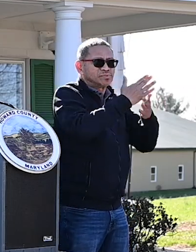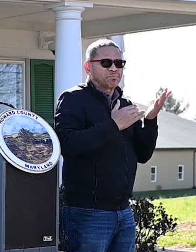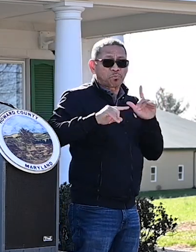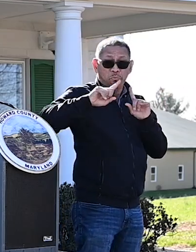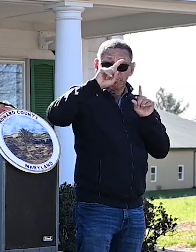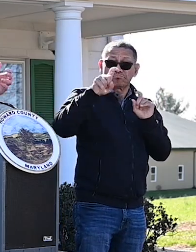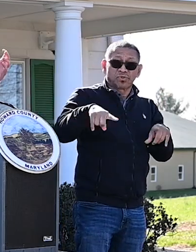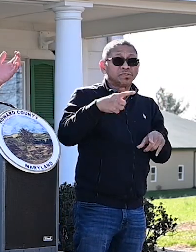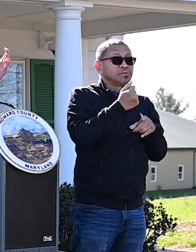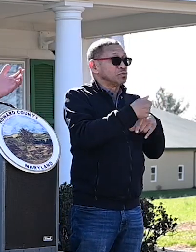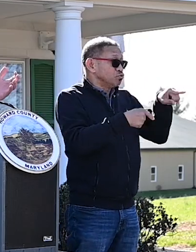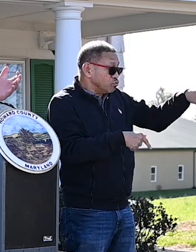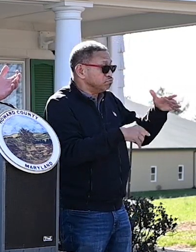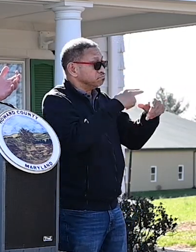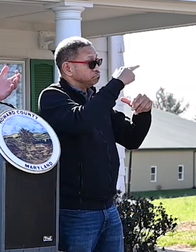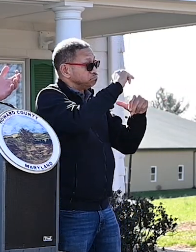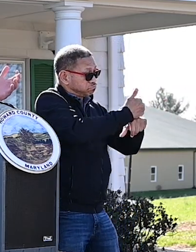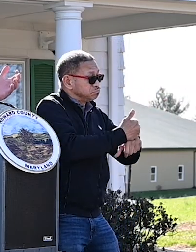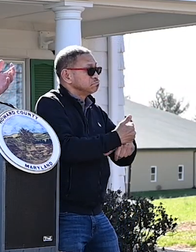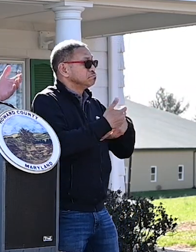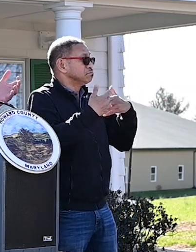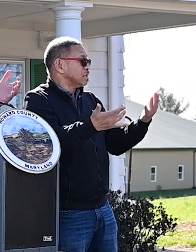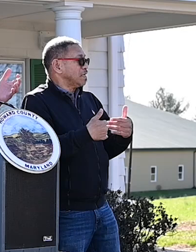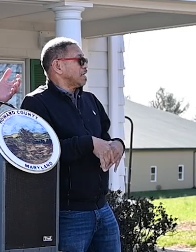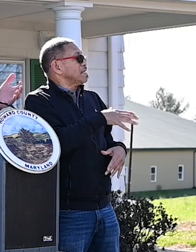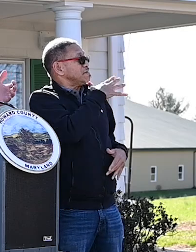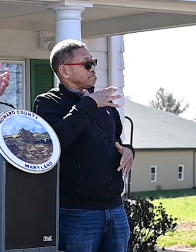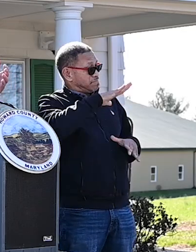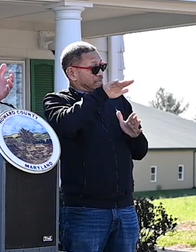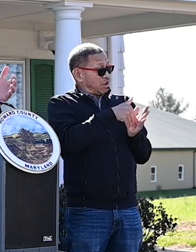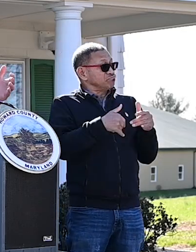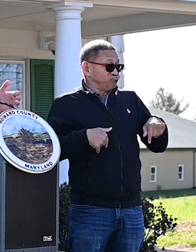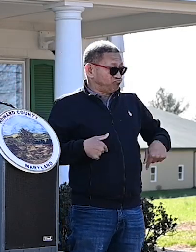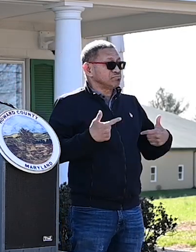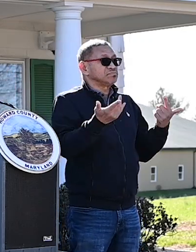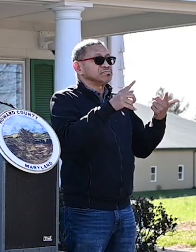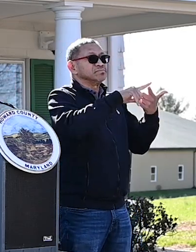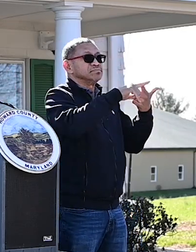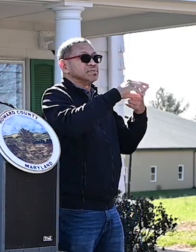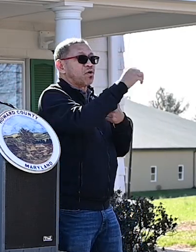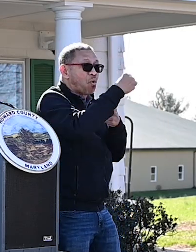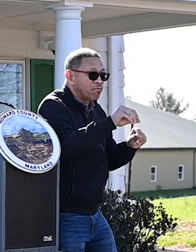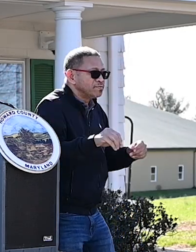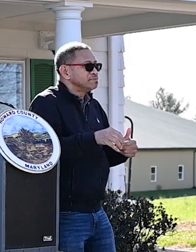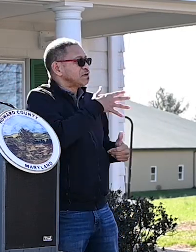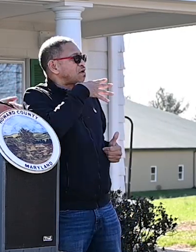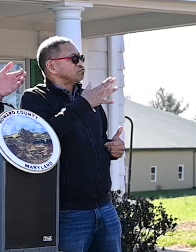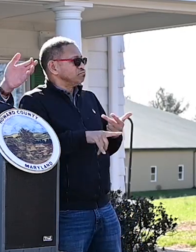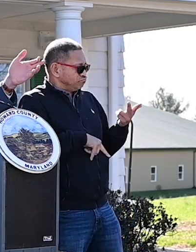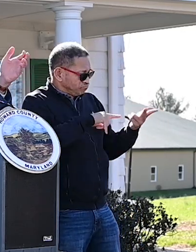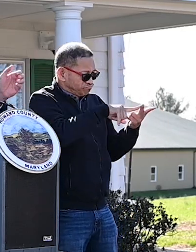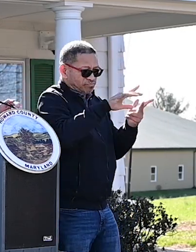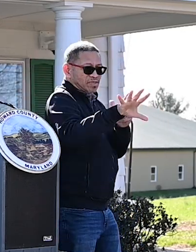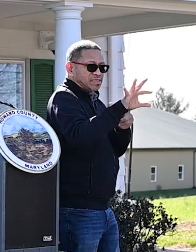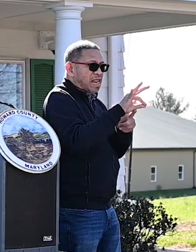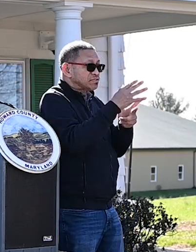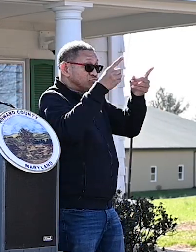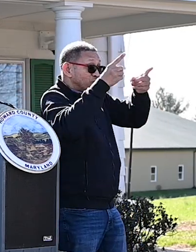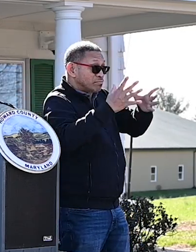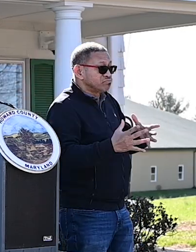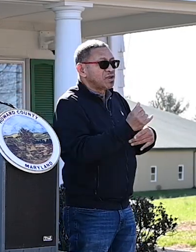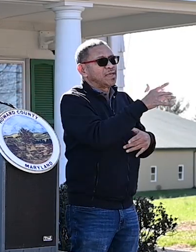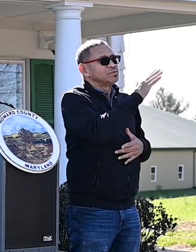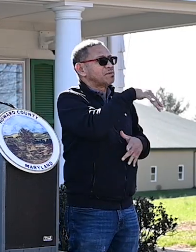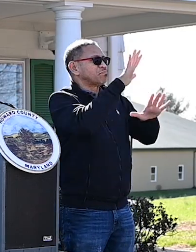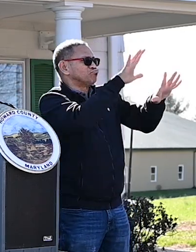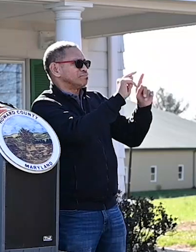questions. You've built yourself an ag center. You've grown an Office of Agriculture. You've selected a director, and you've